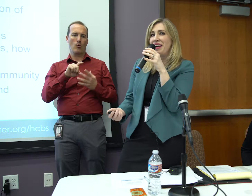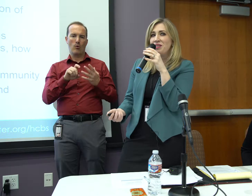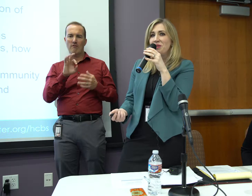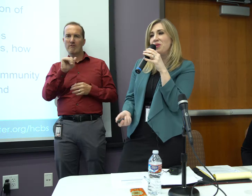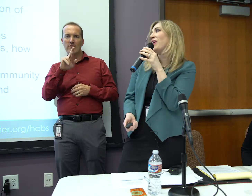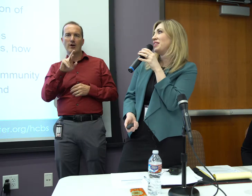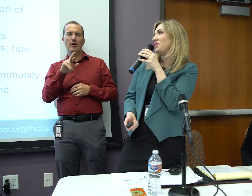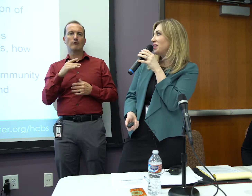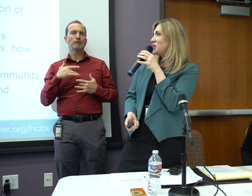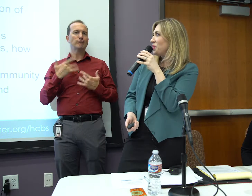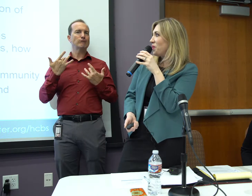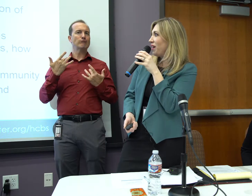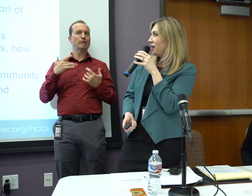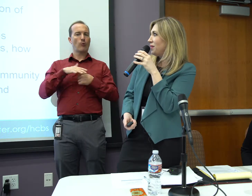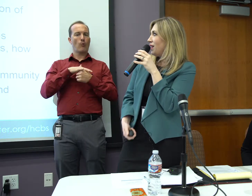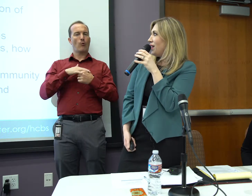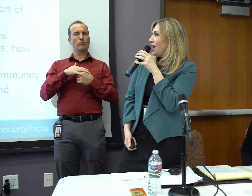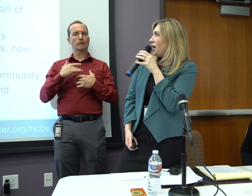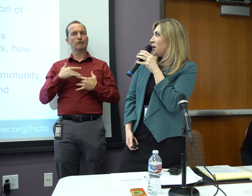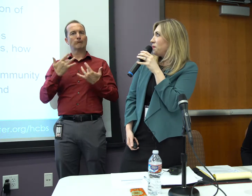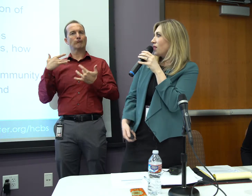and all kinds of local activities that were going on.